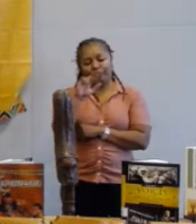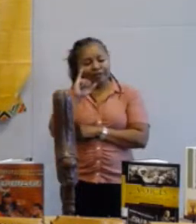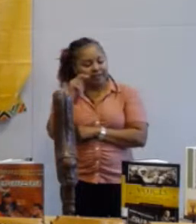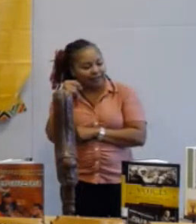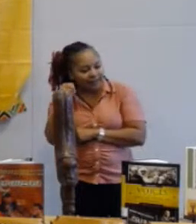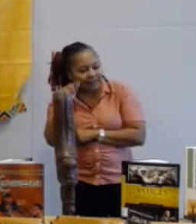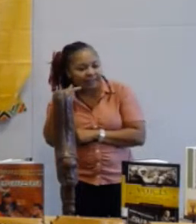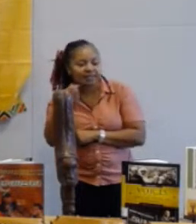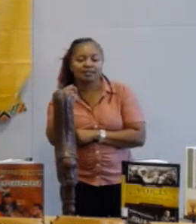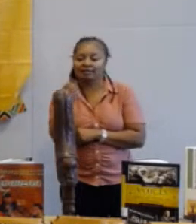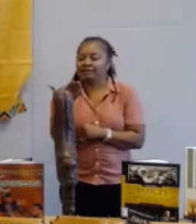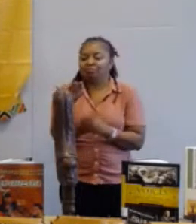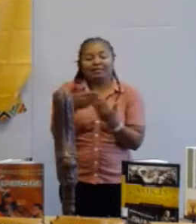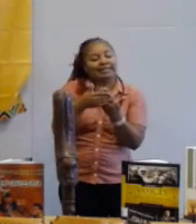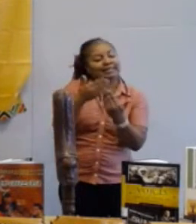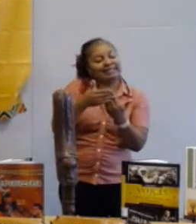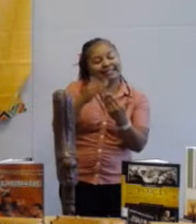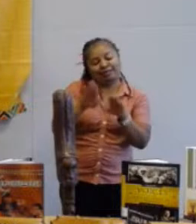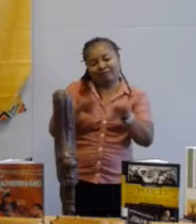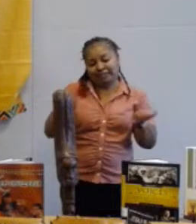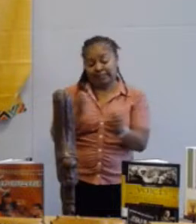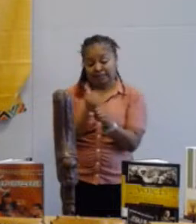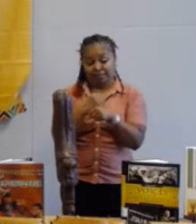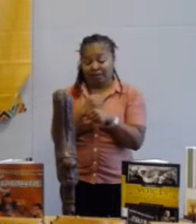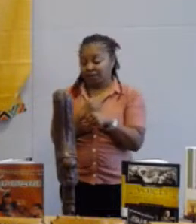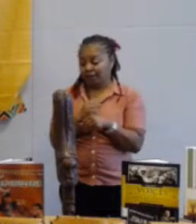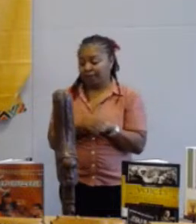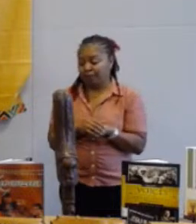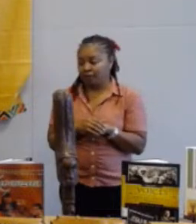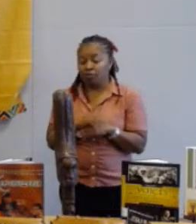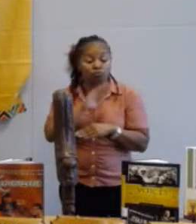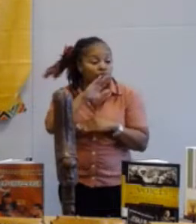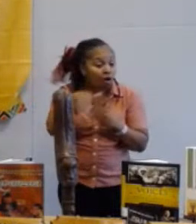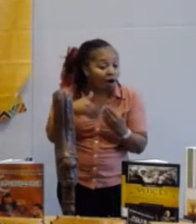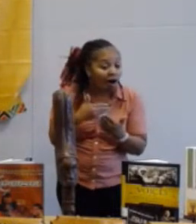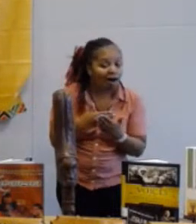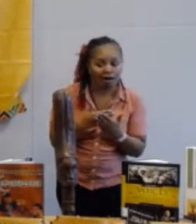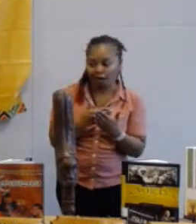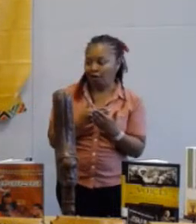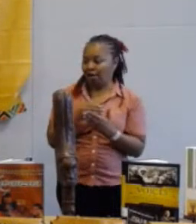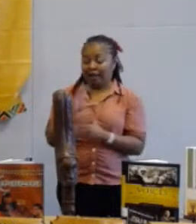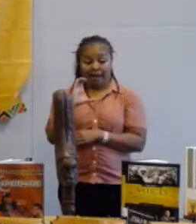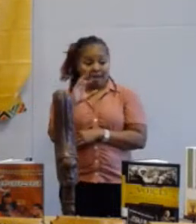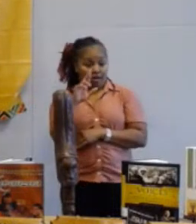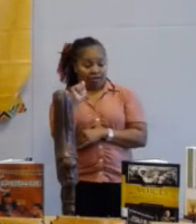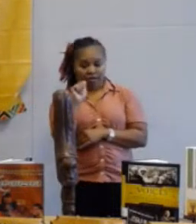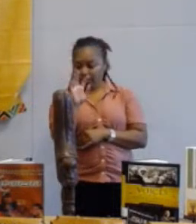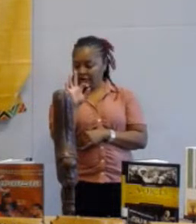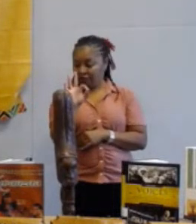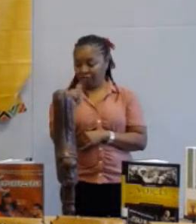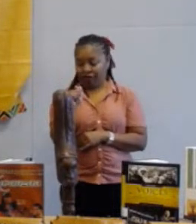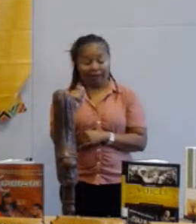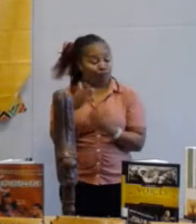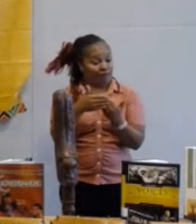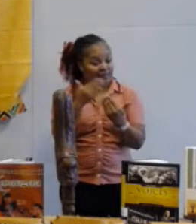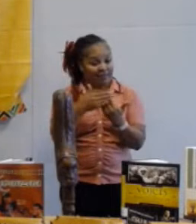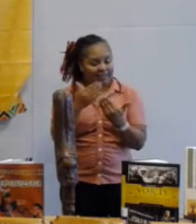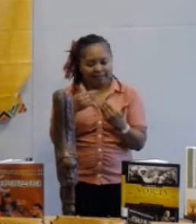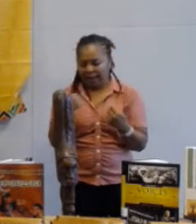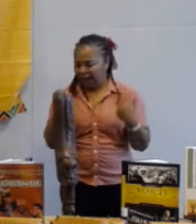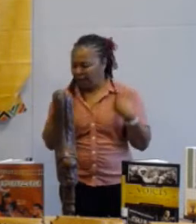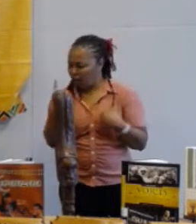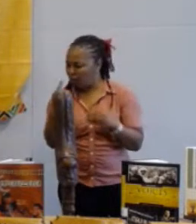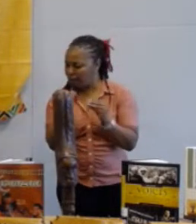this is just a simple one for children to do. So all of our crafts are very simple. I had one more.